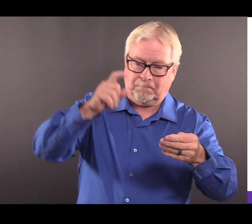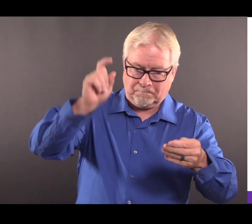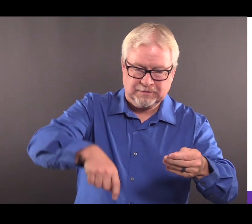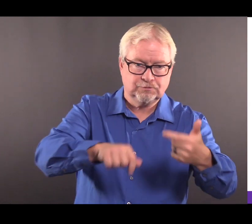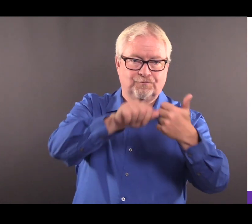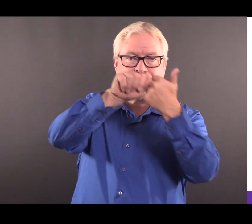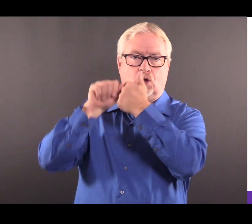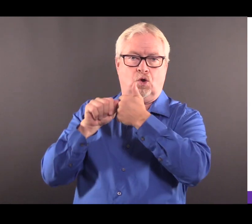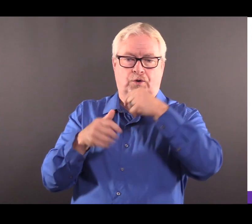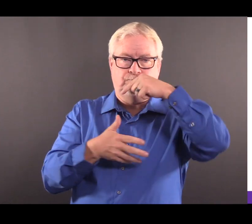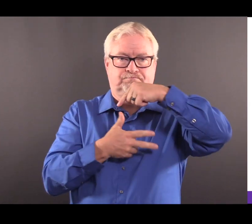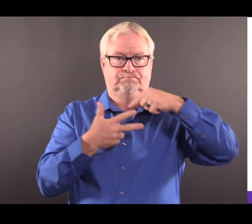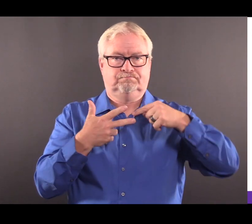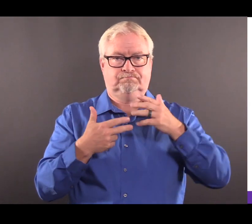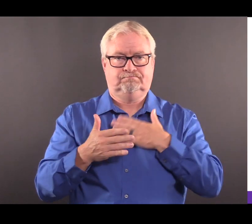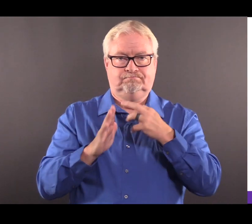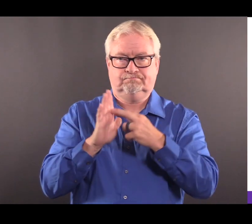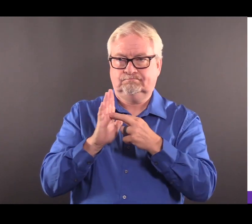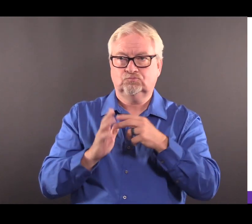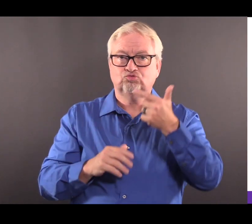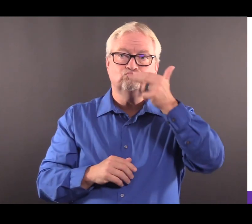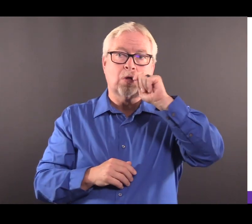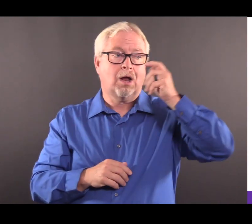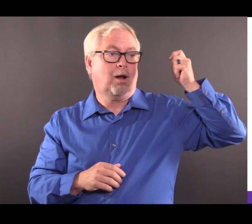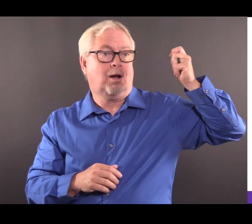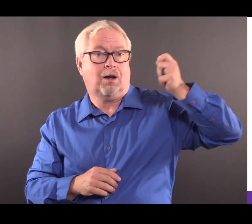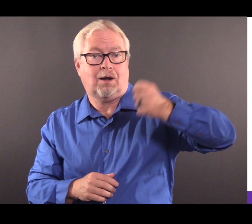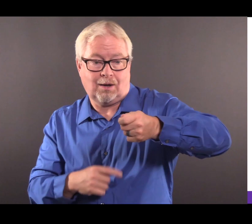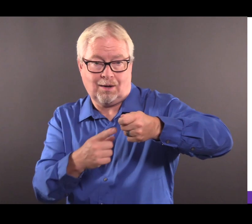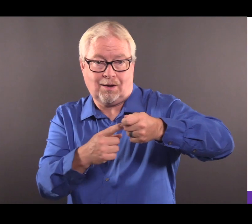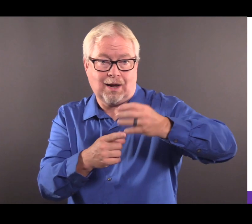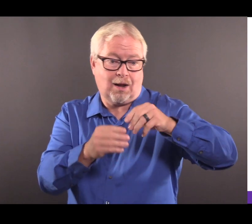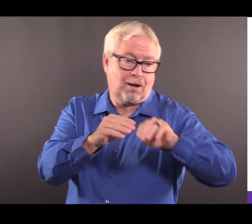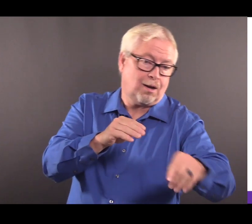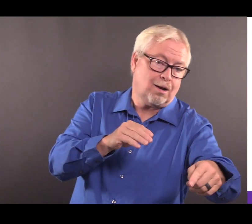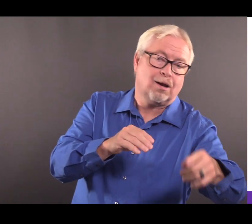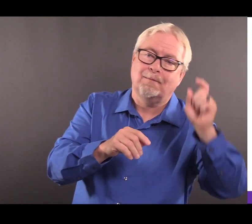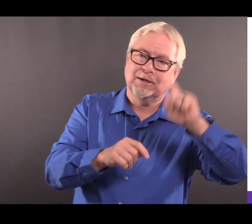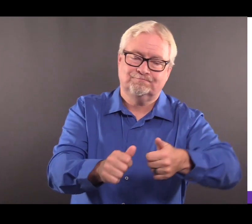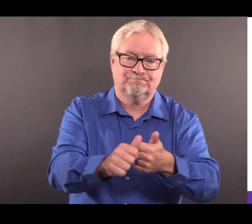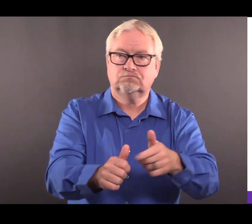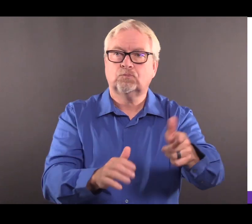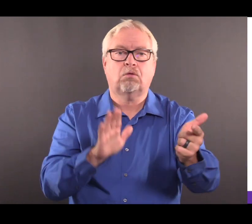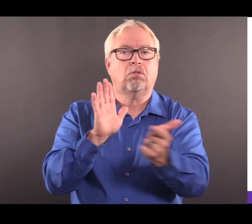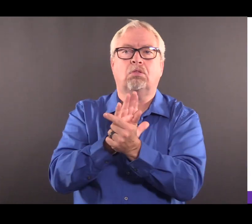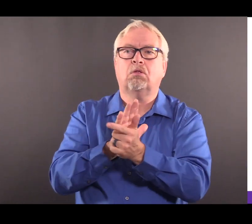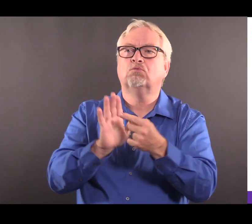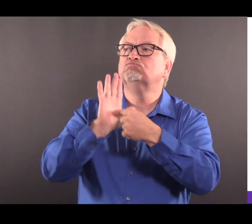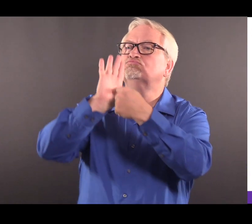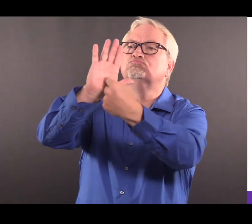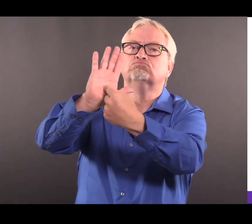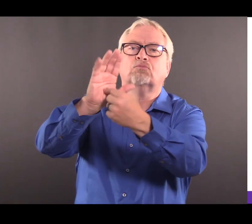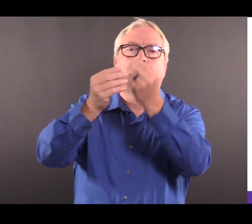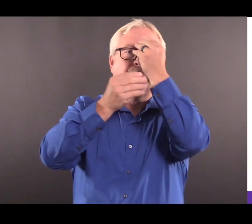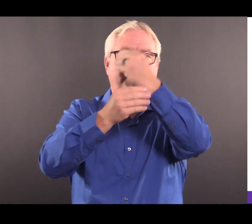observe. All grantees and subgrantees of these agencies are prohibited from